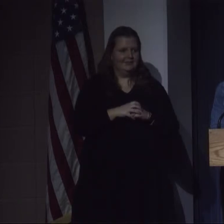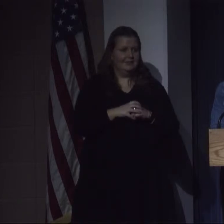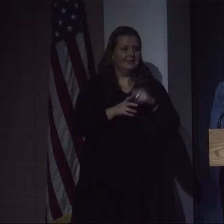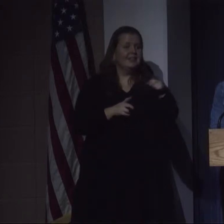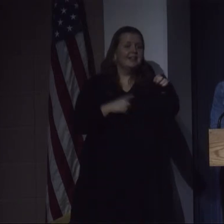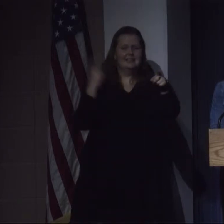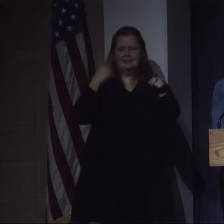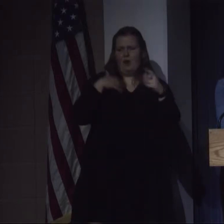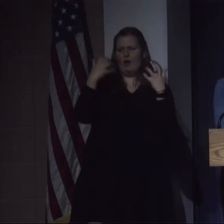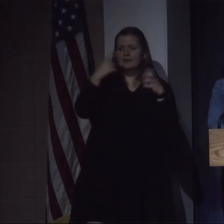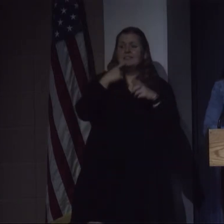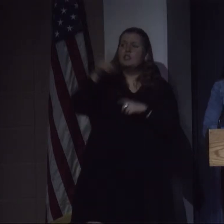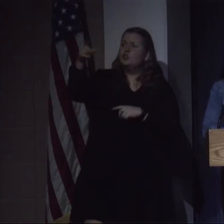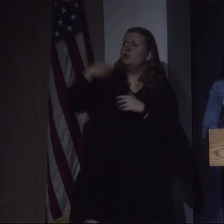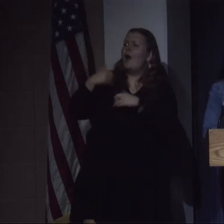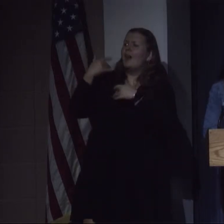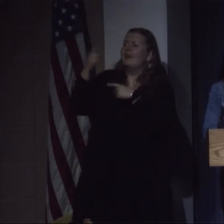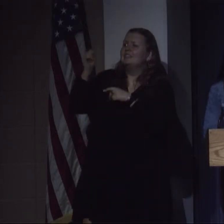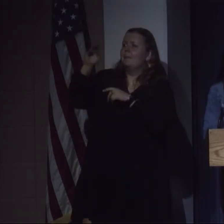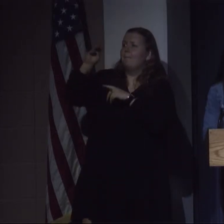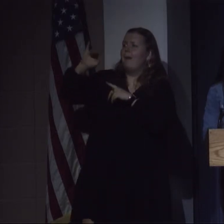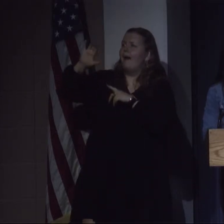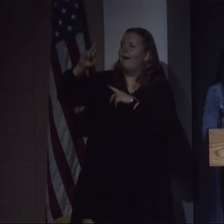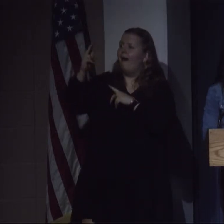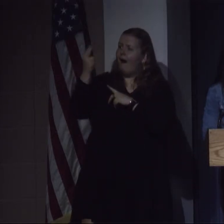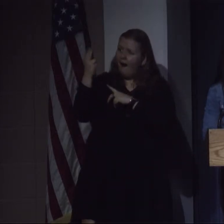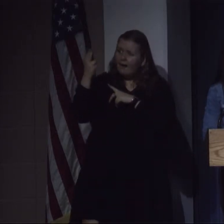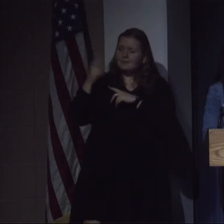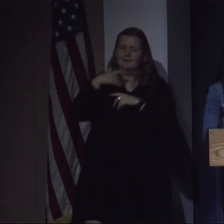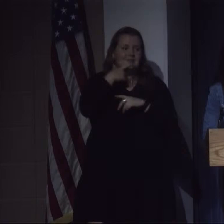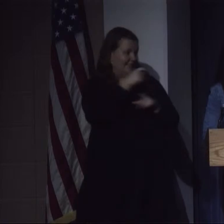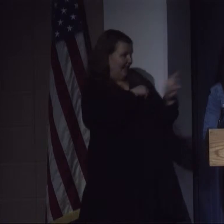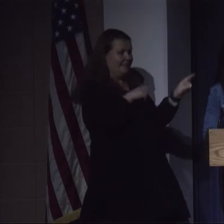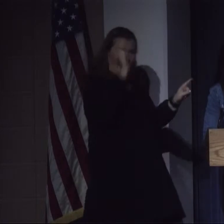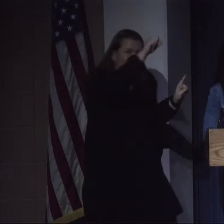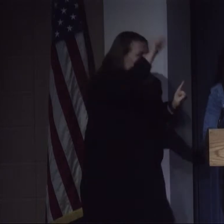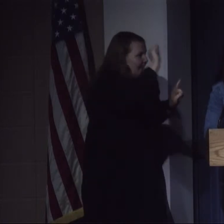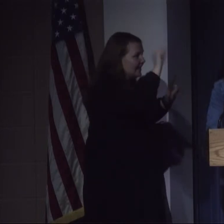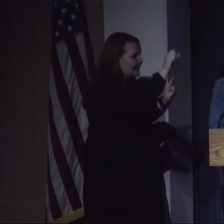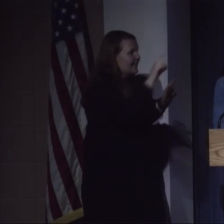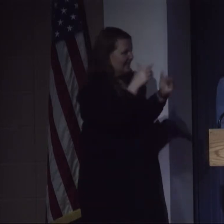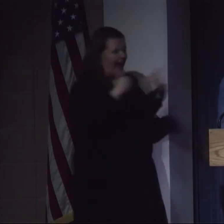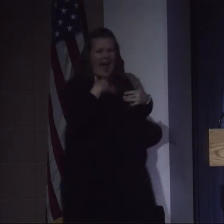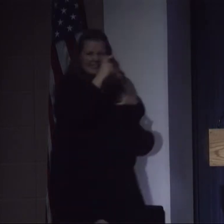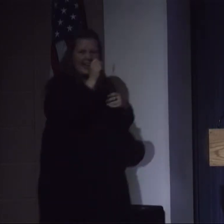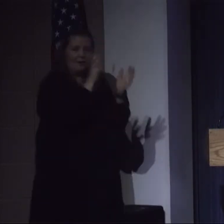Yes, he does got this. Yes, he does. Let's give it up for him.